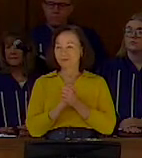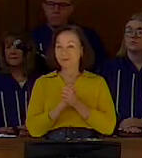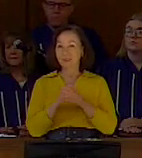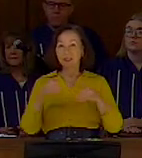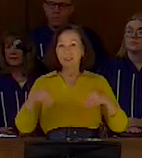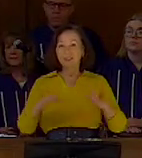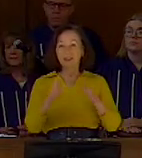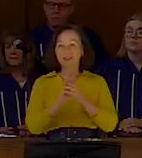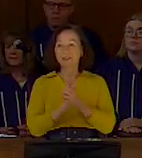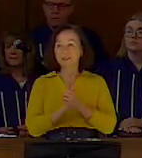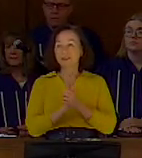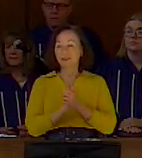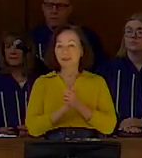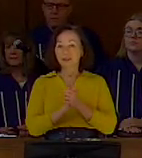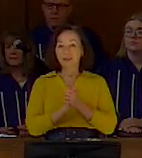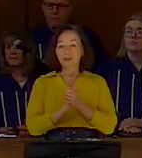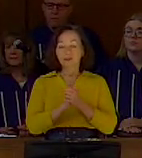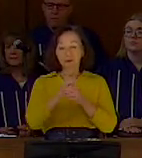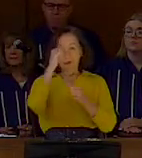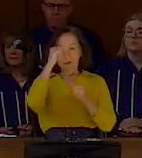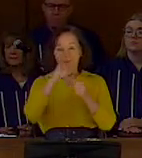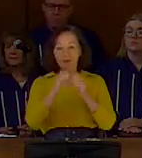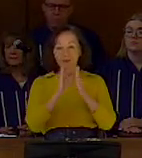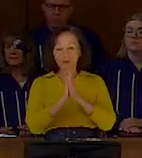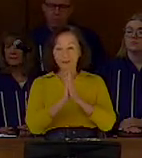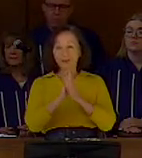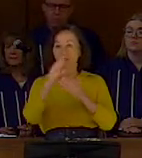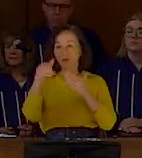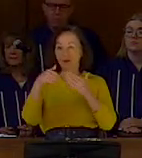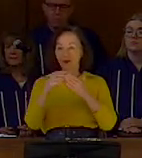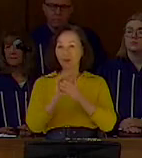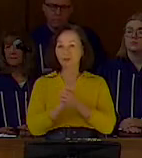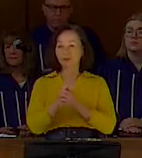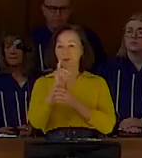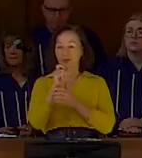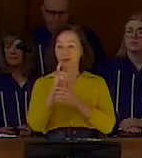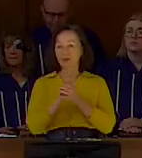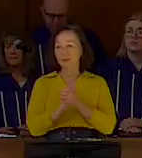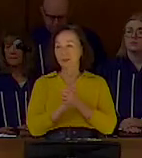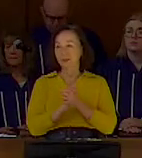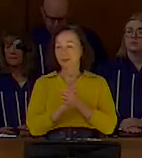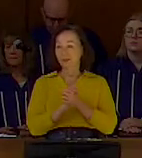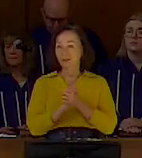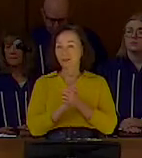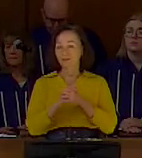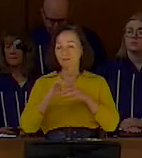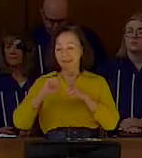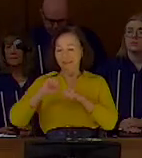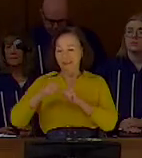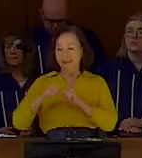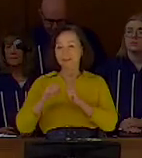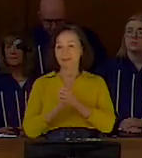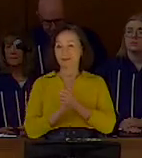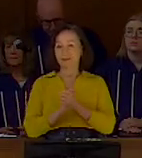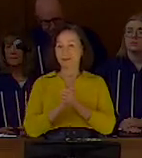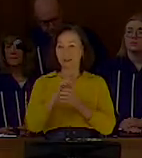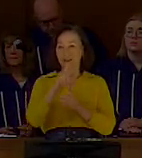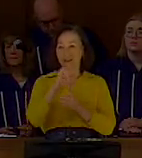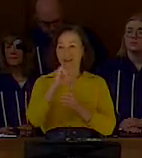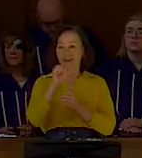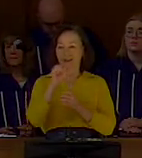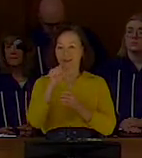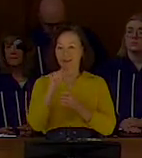in our prayers, all of those that are definitely still dealing with bereavement. Lisa and Robert, Lisa's